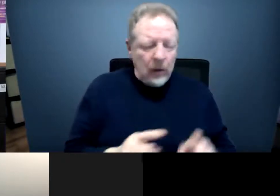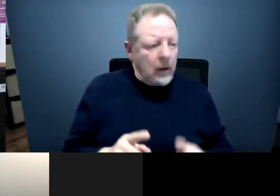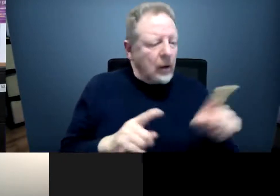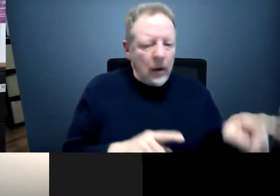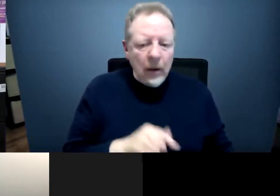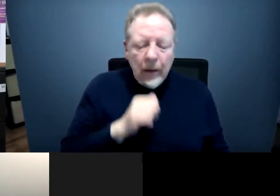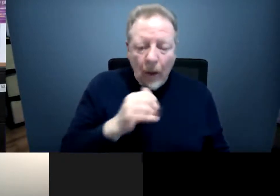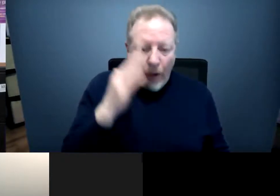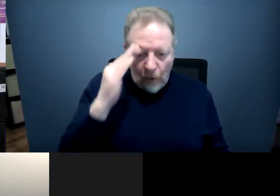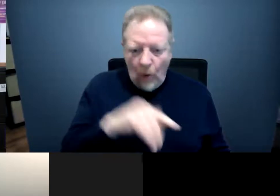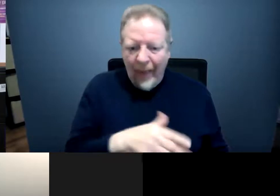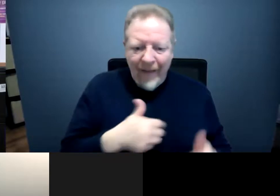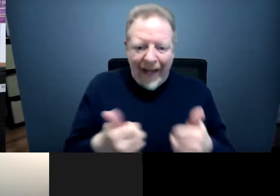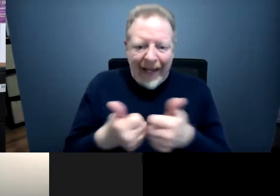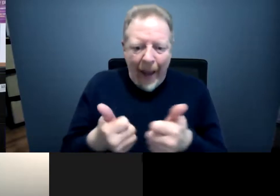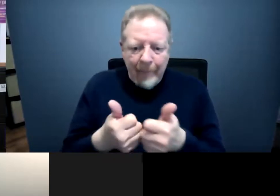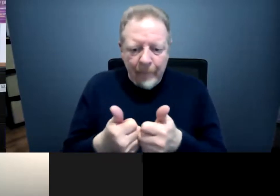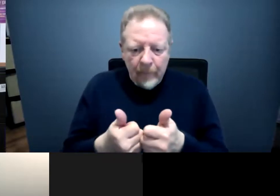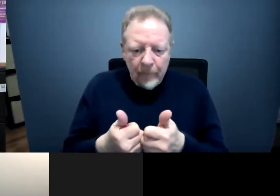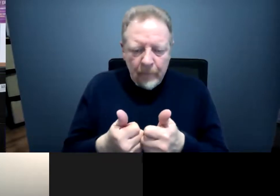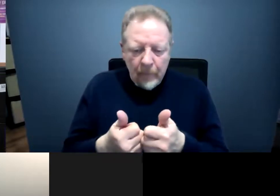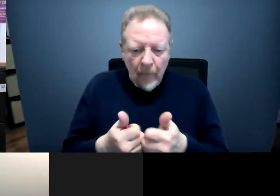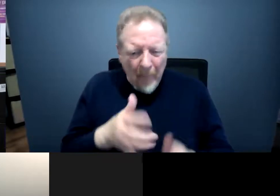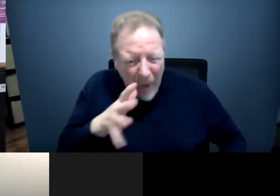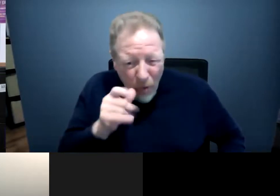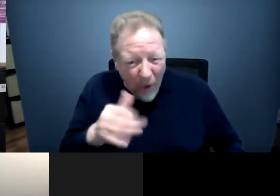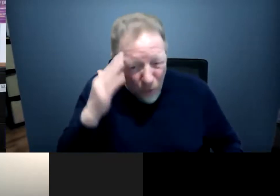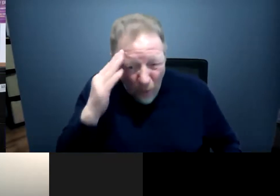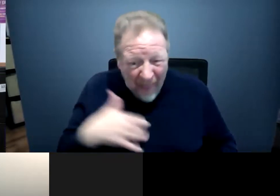that they have a game, and the